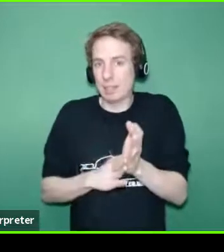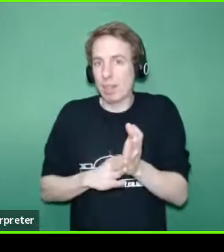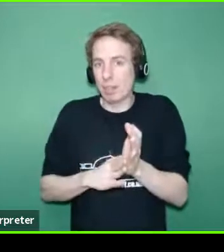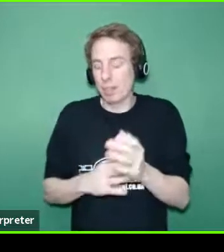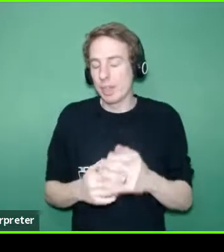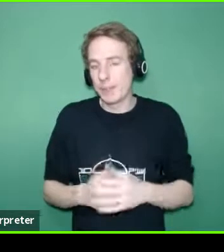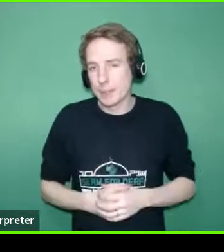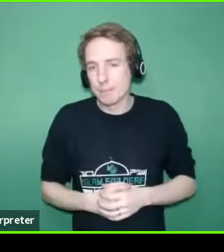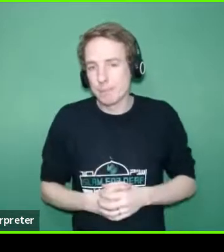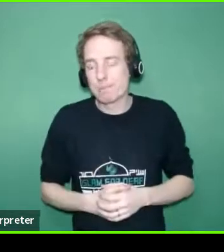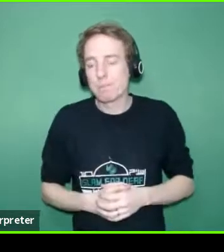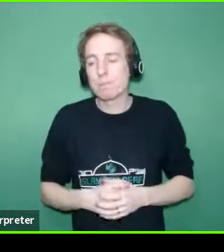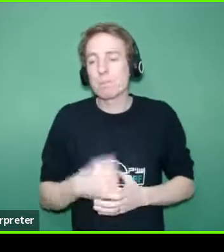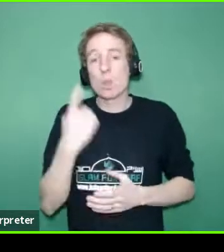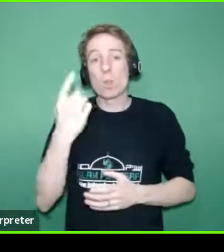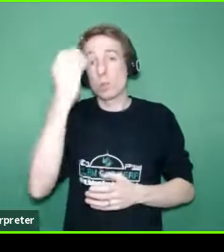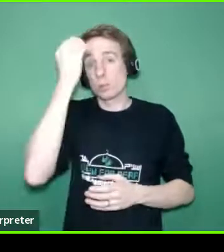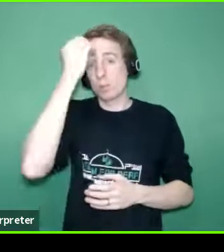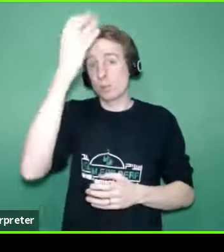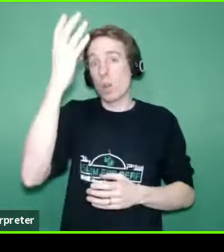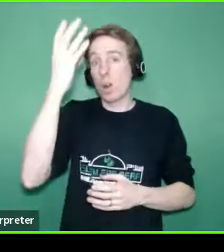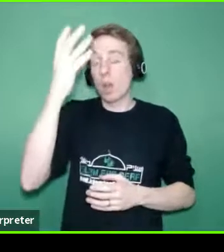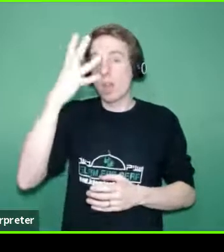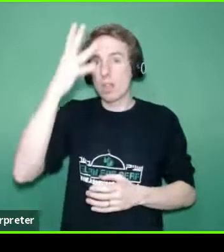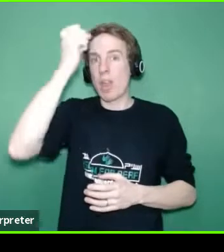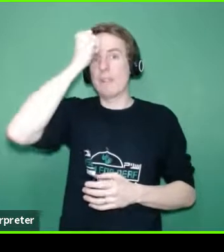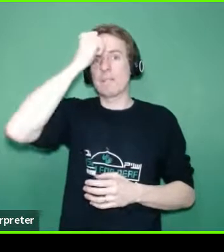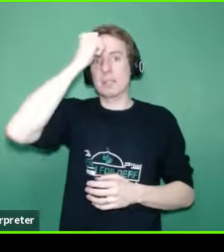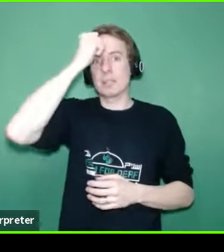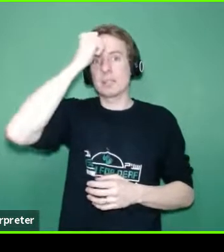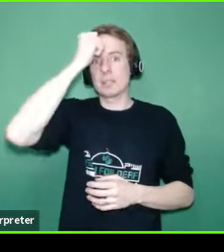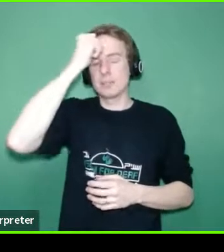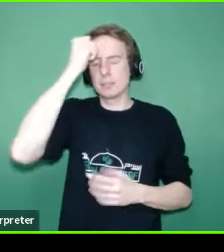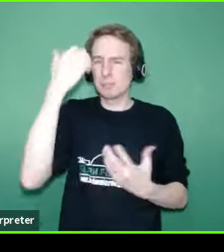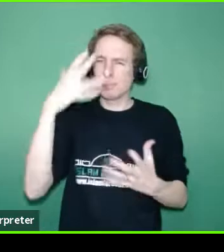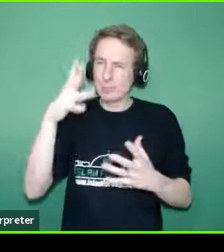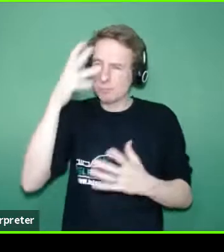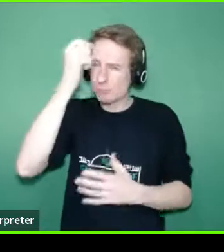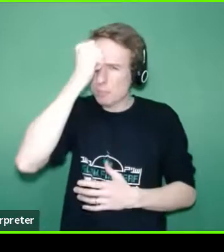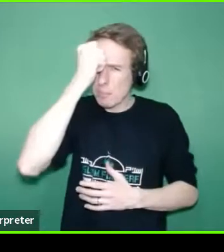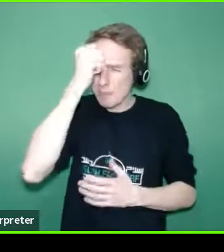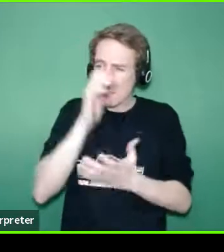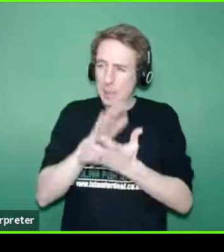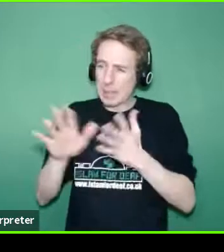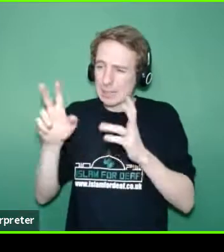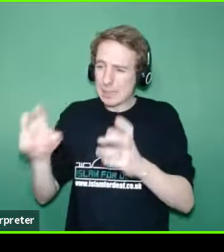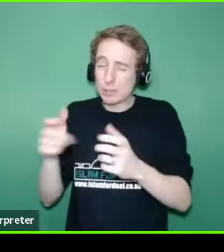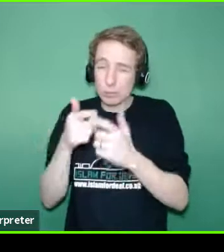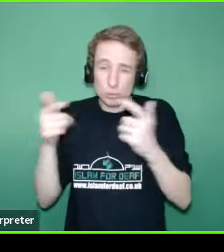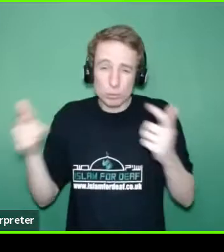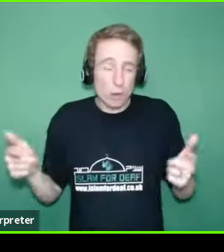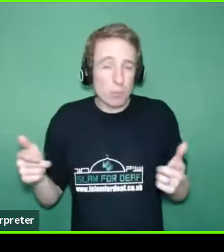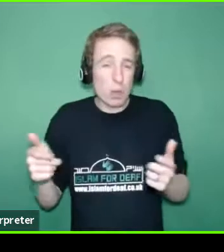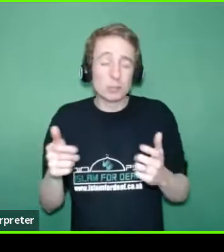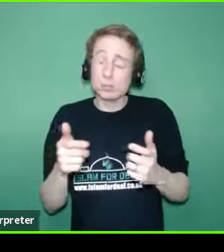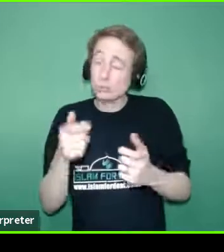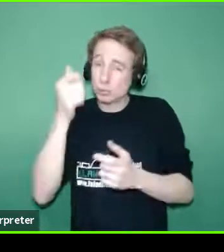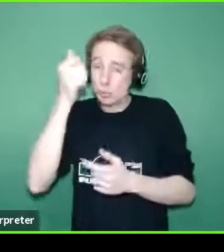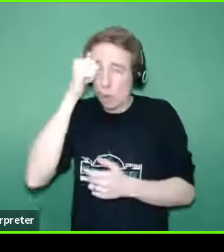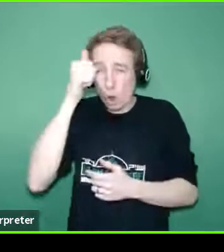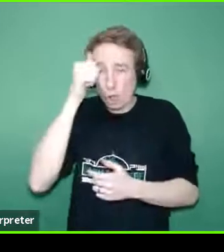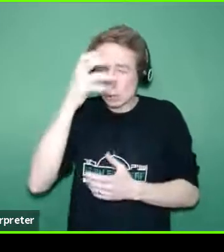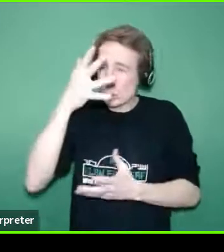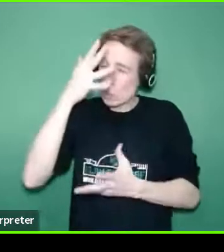of Islam, the Hafiz, the one who memorized so many ahadith and so much of the knowledge of Islam,